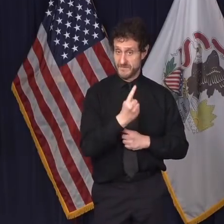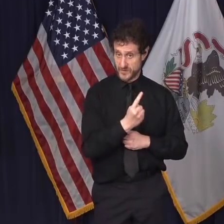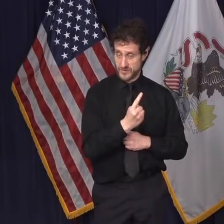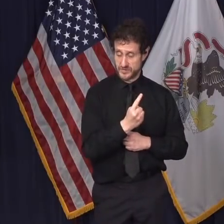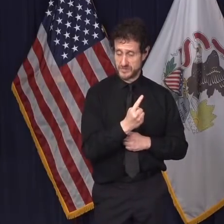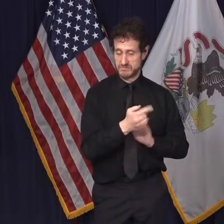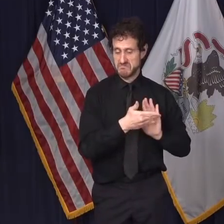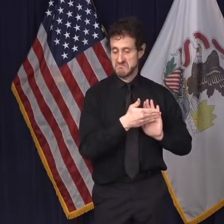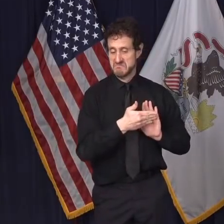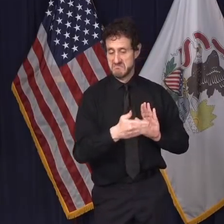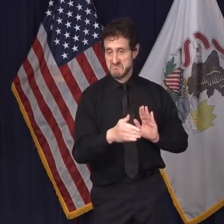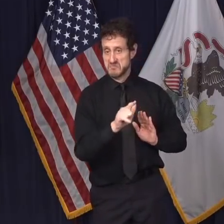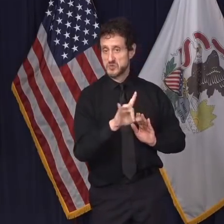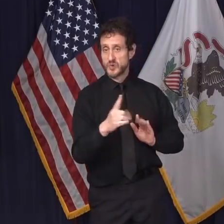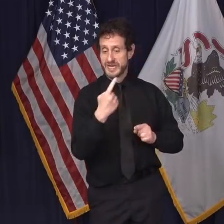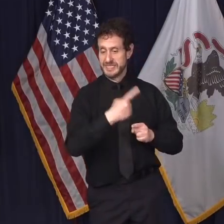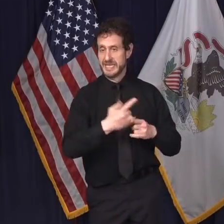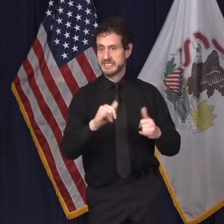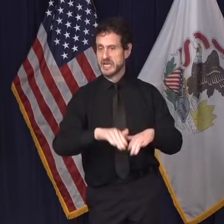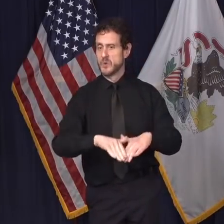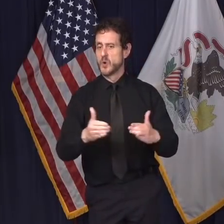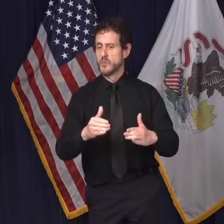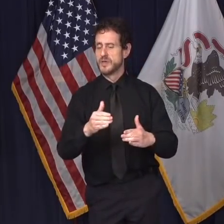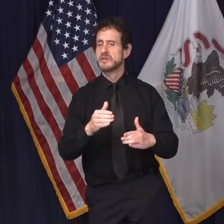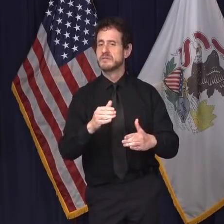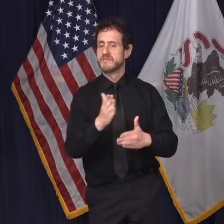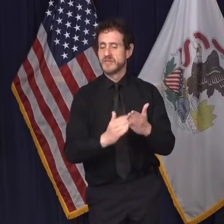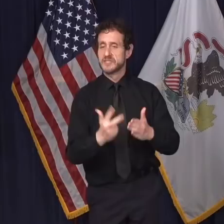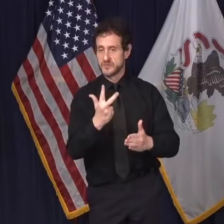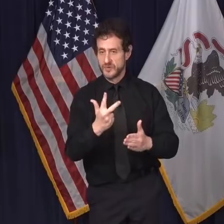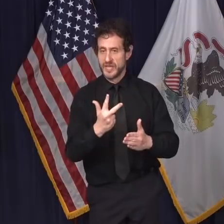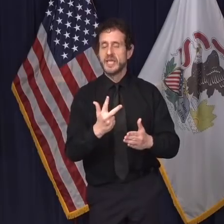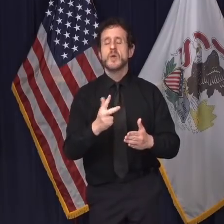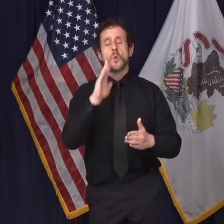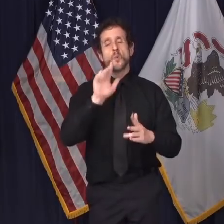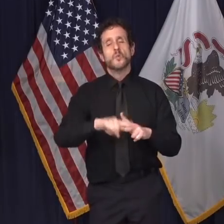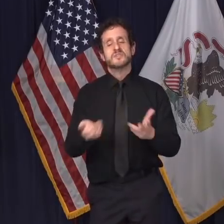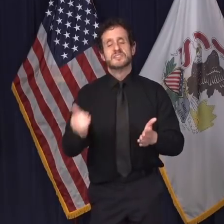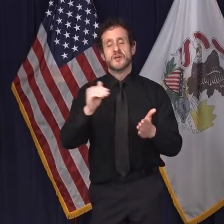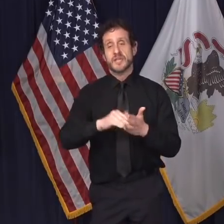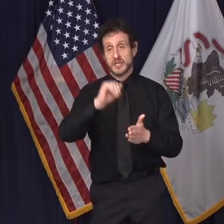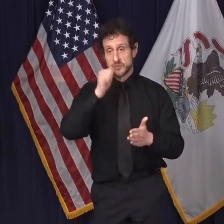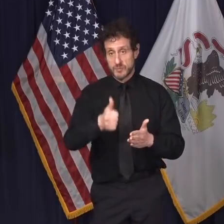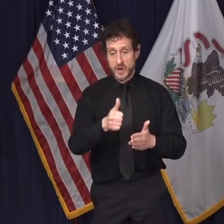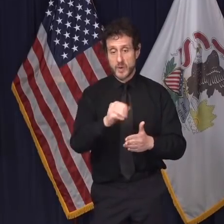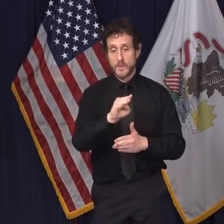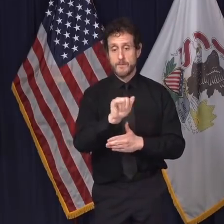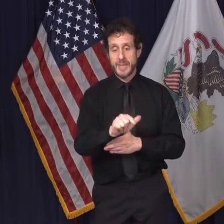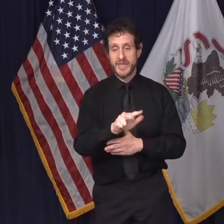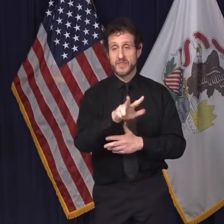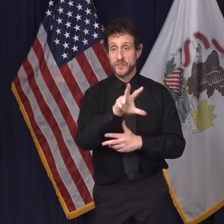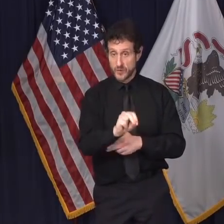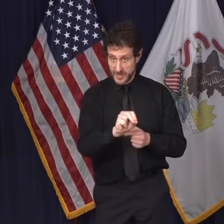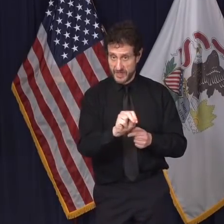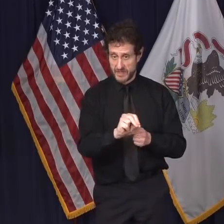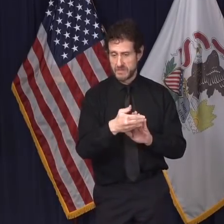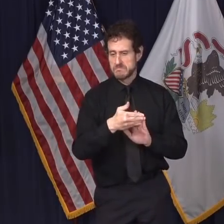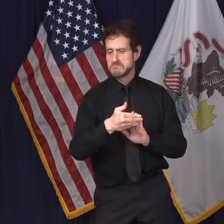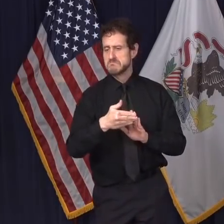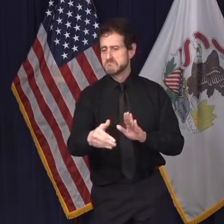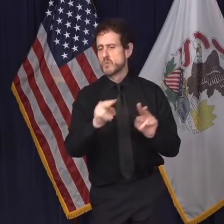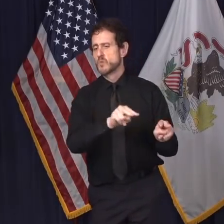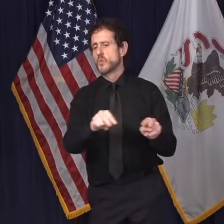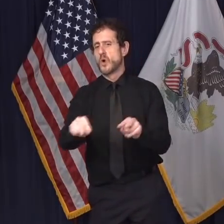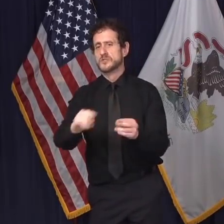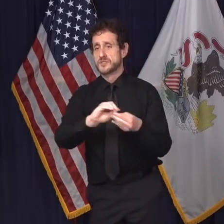1st, our next health metrics calendar will restart tomorrow and run for the same period, meaning that regions